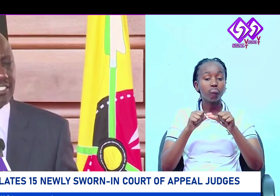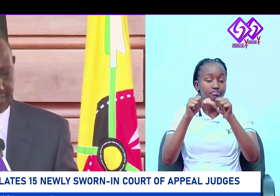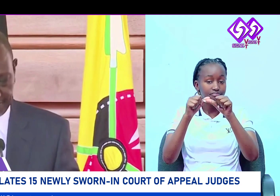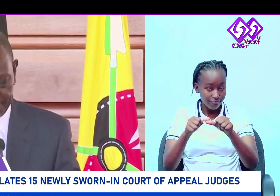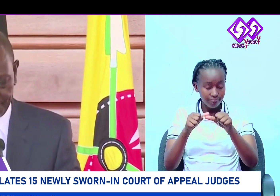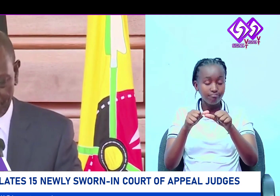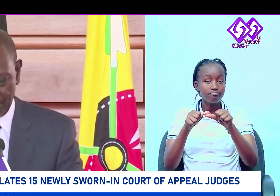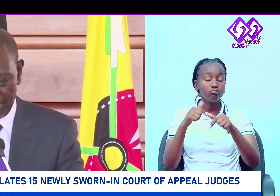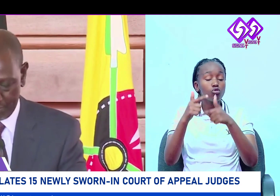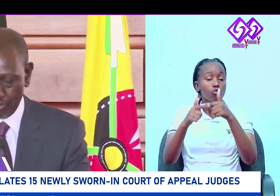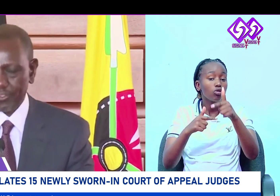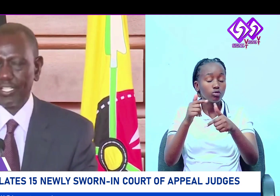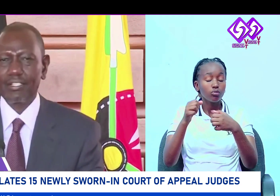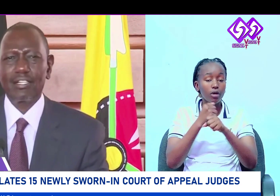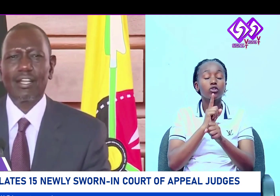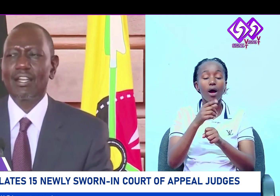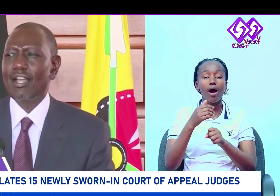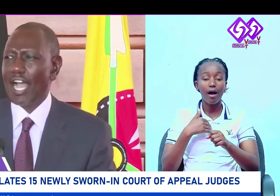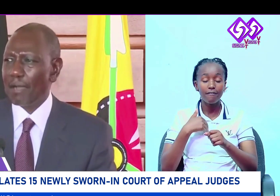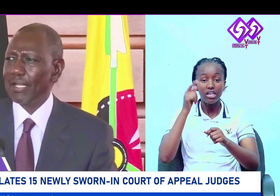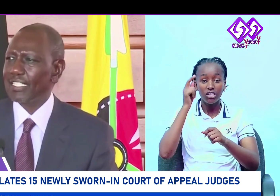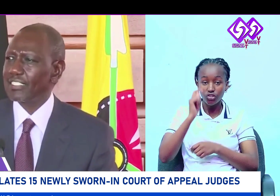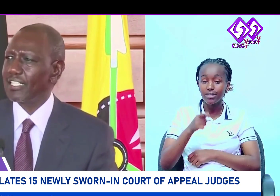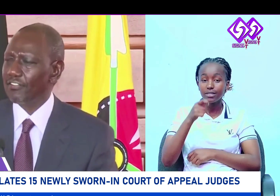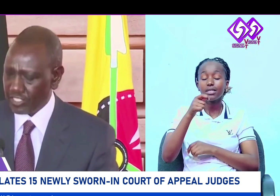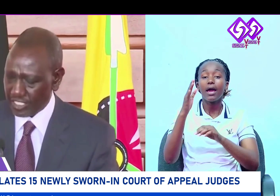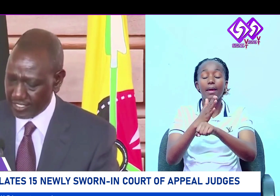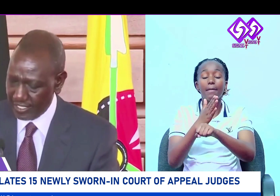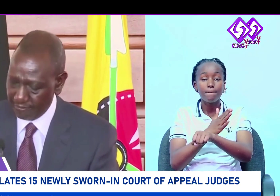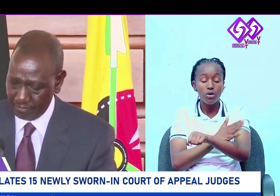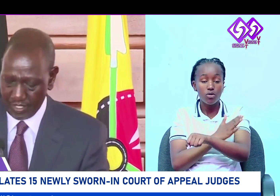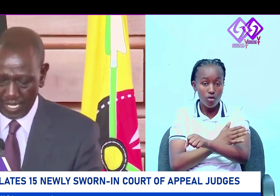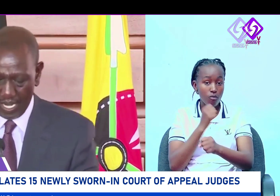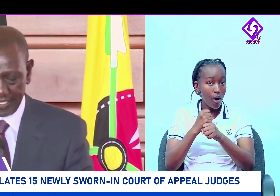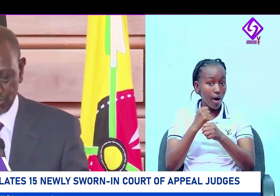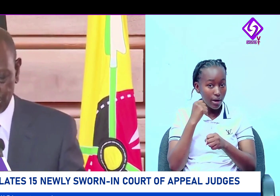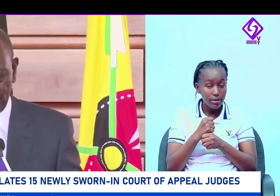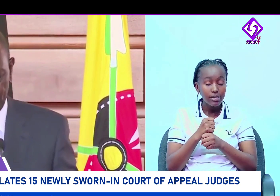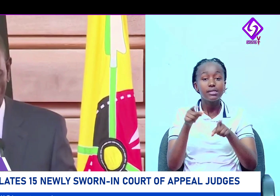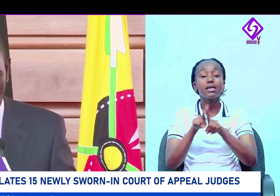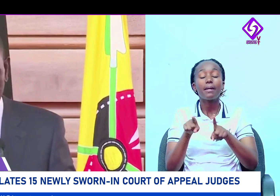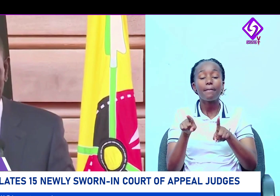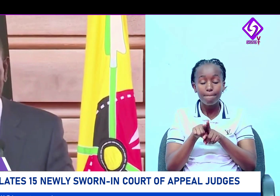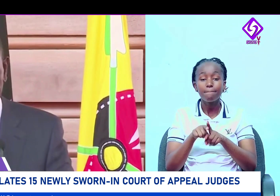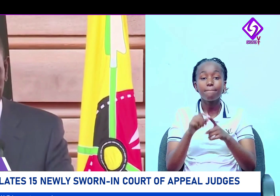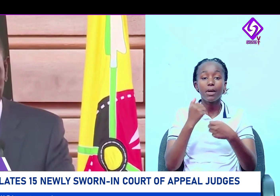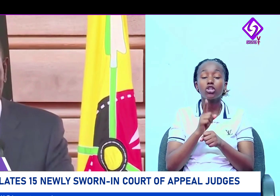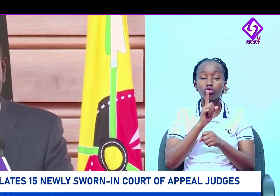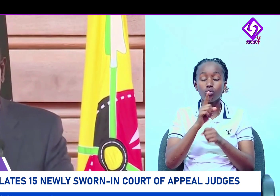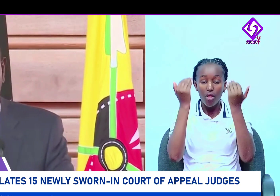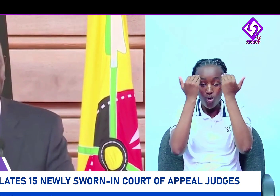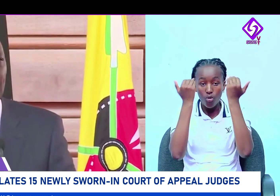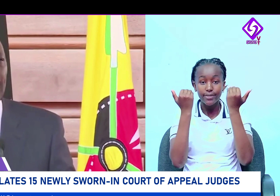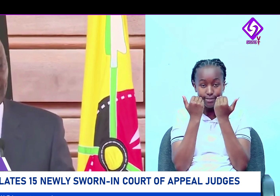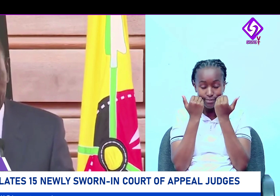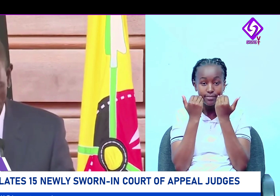justice, improving appellate efficiency, and ensuring the court is adequately